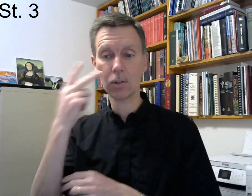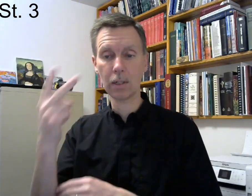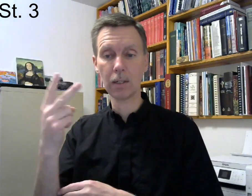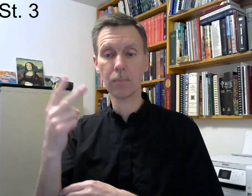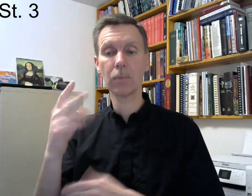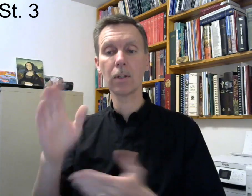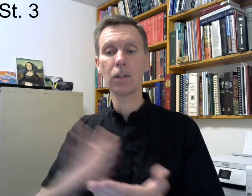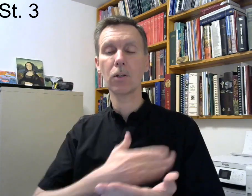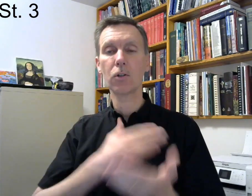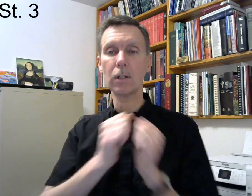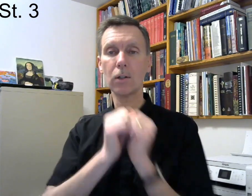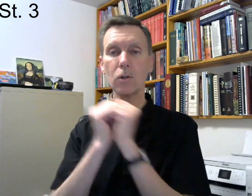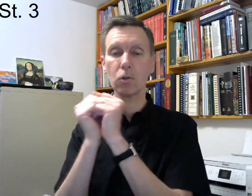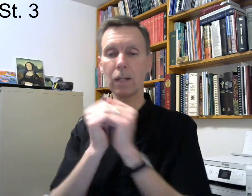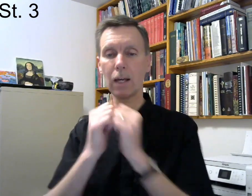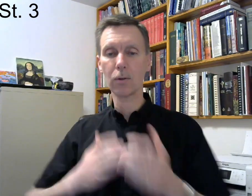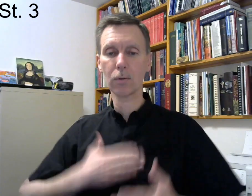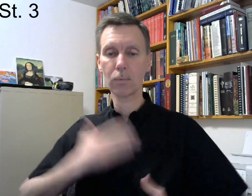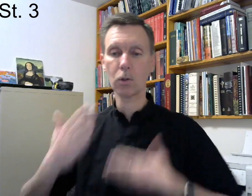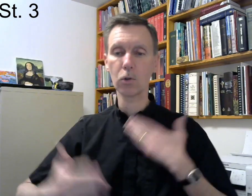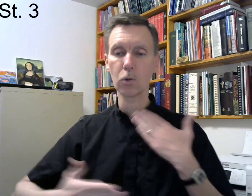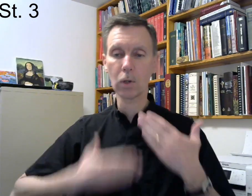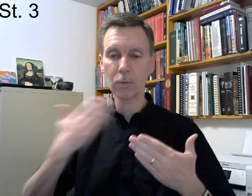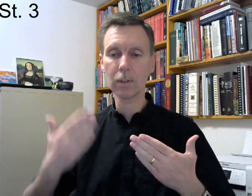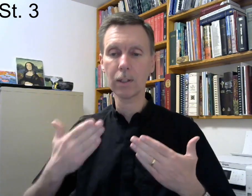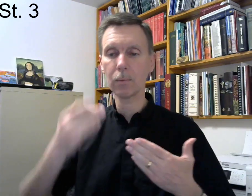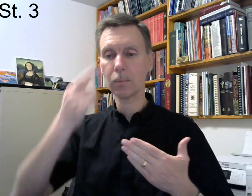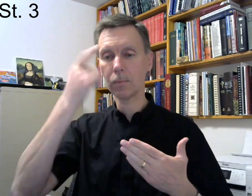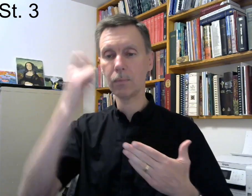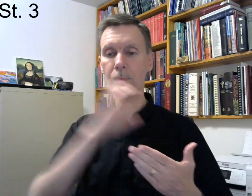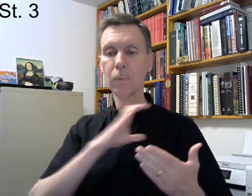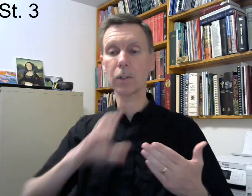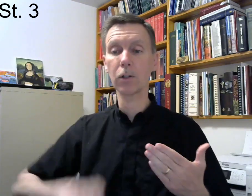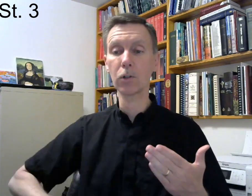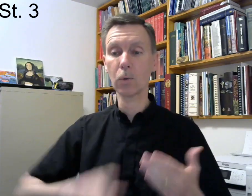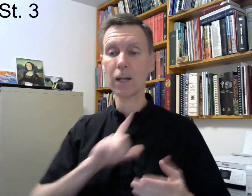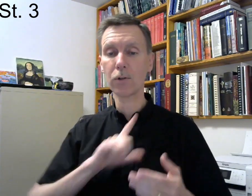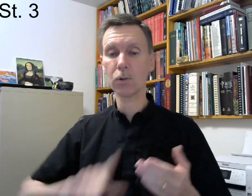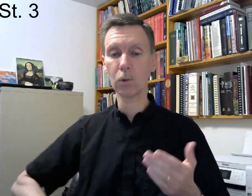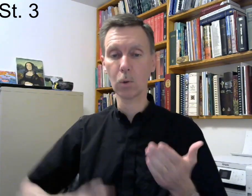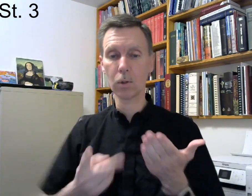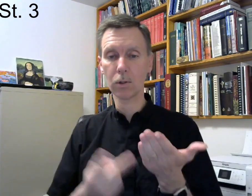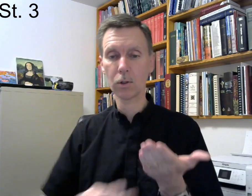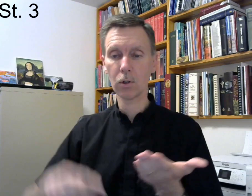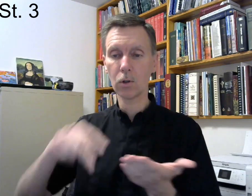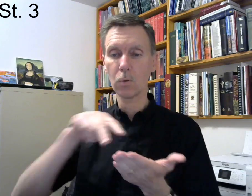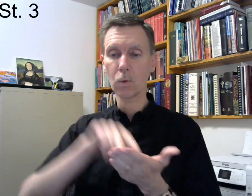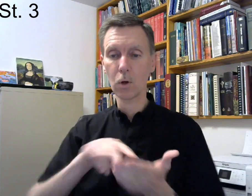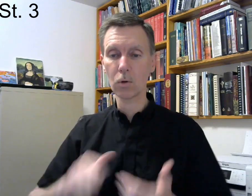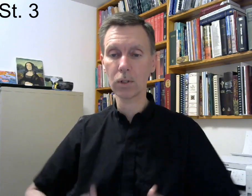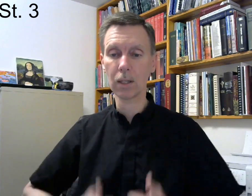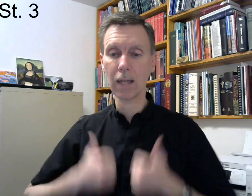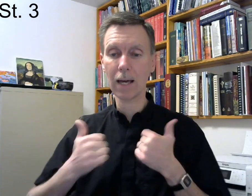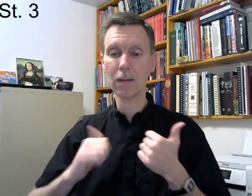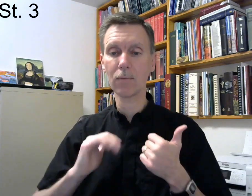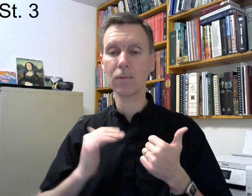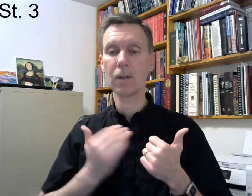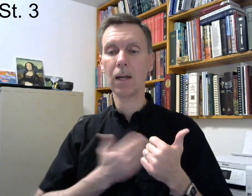see sing together joyfully because Christ the Lord rose alive,